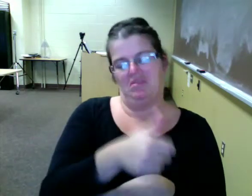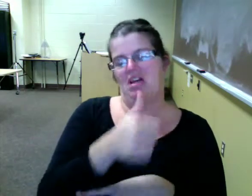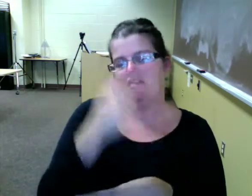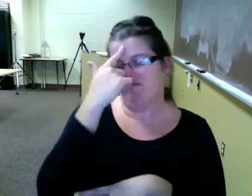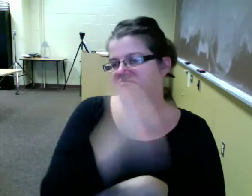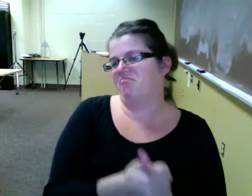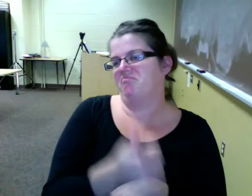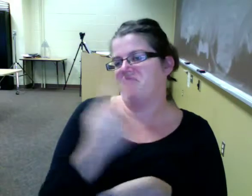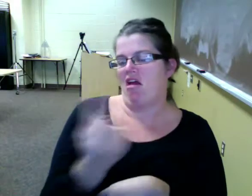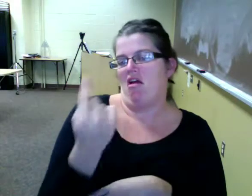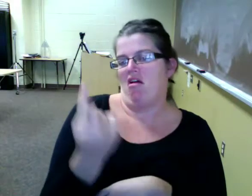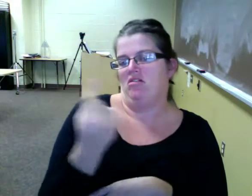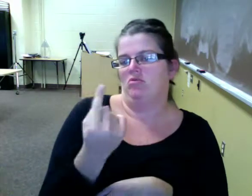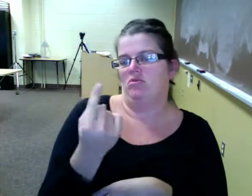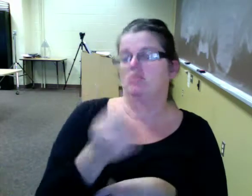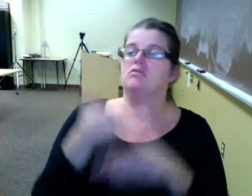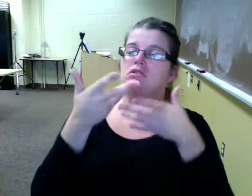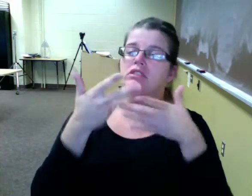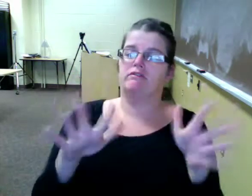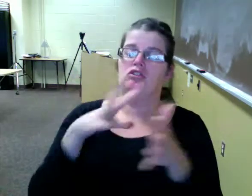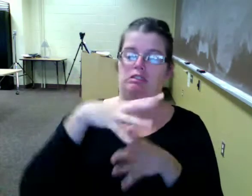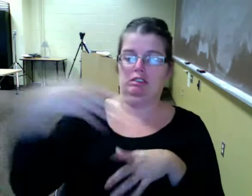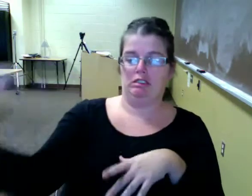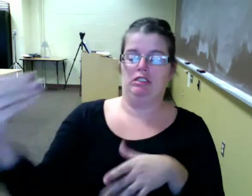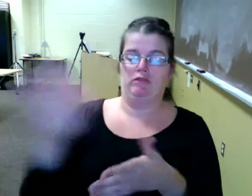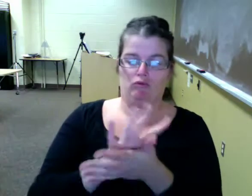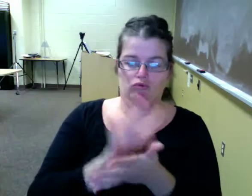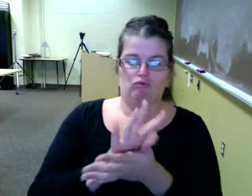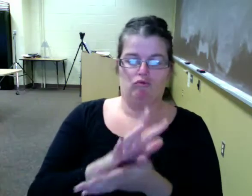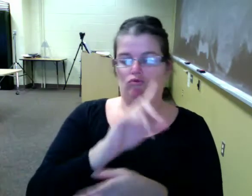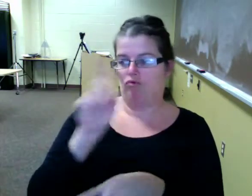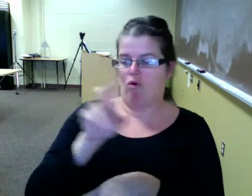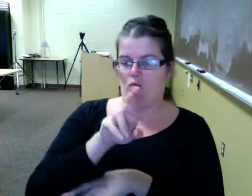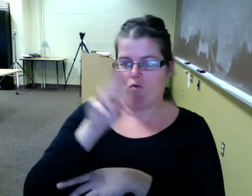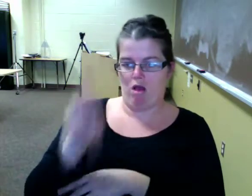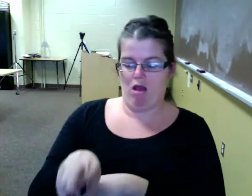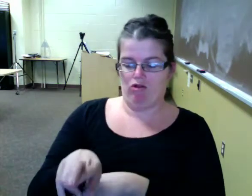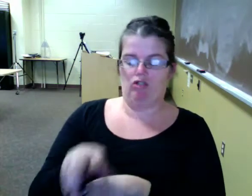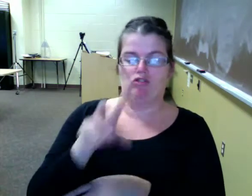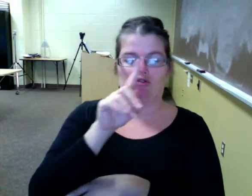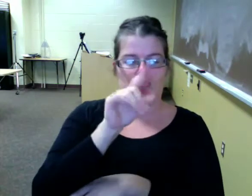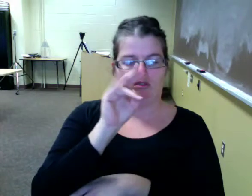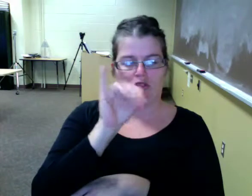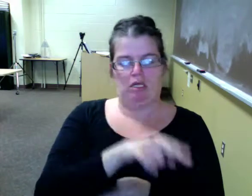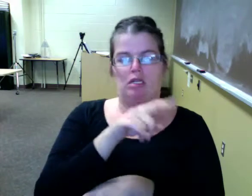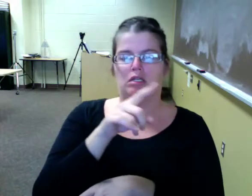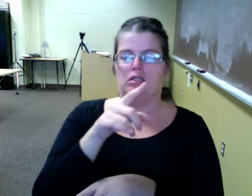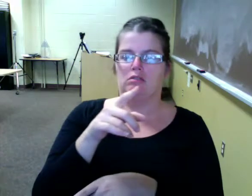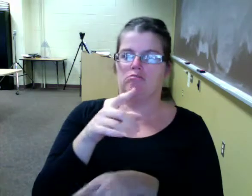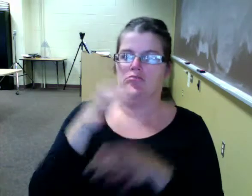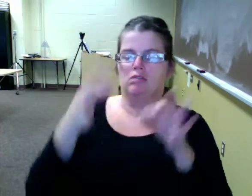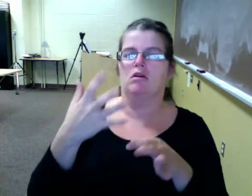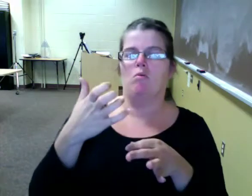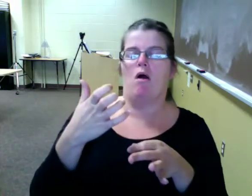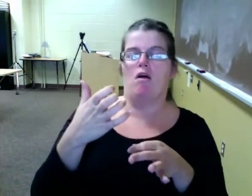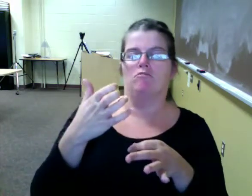After we left the school and we came to Rochester, Danny decided he wanted to be a bicycle repairman.